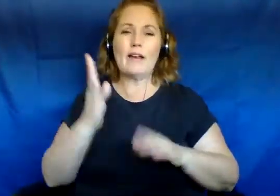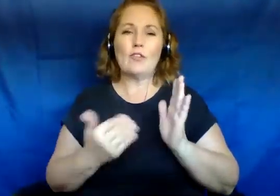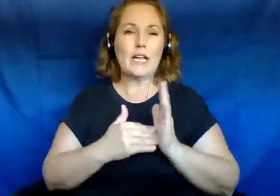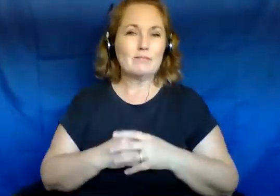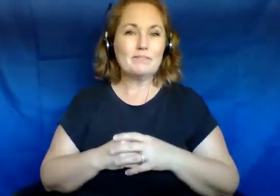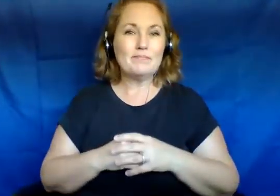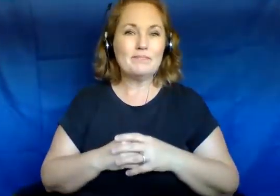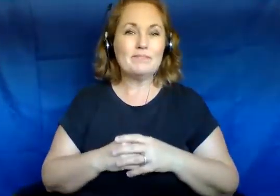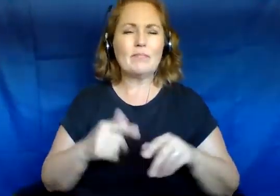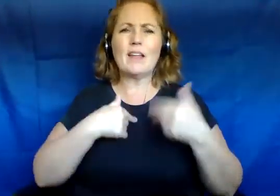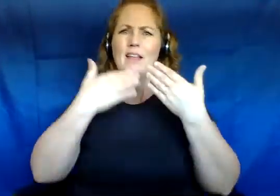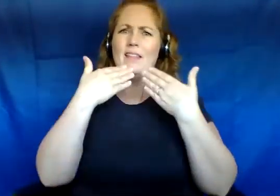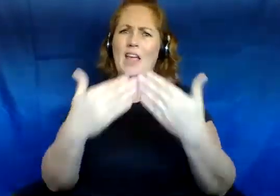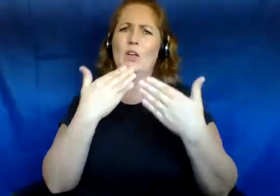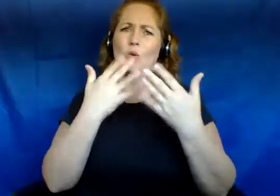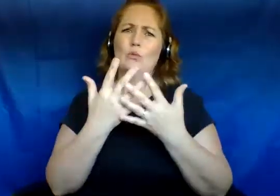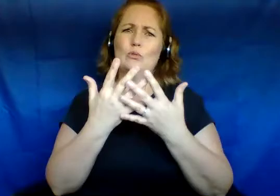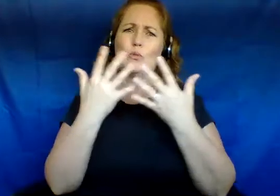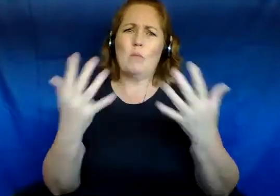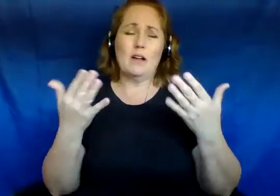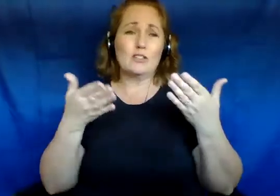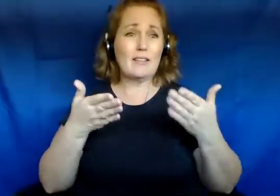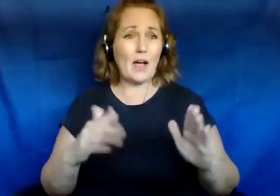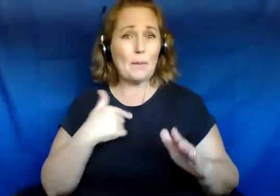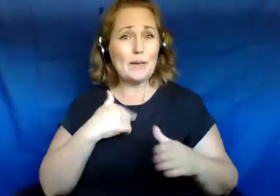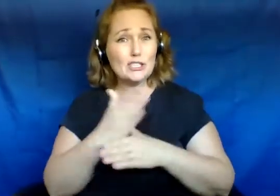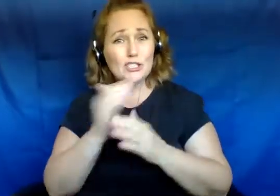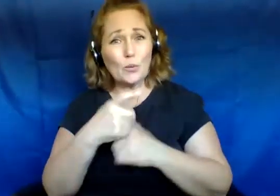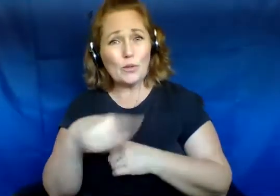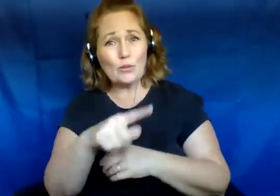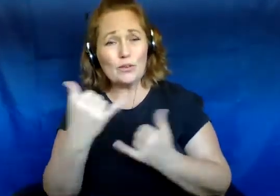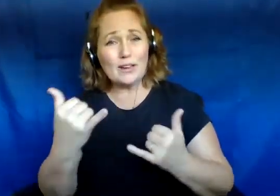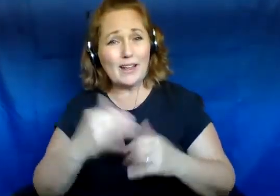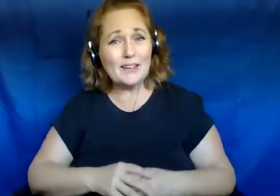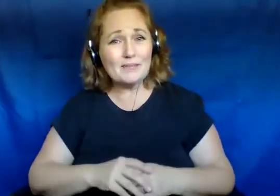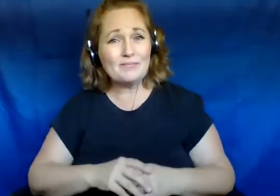And I thank you so much for allowing me to share with you today.